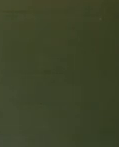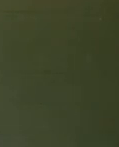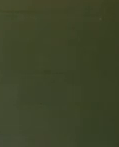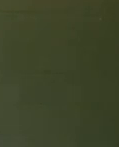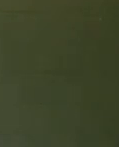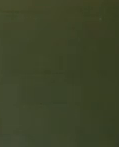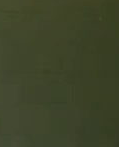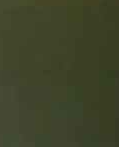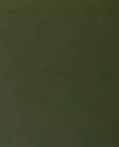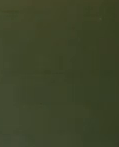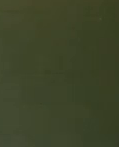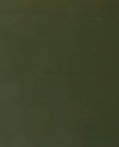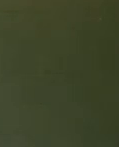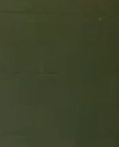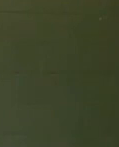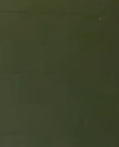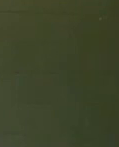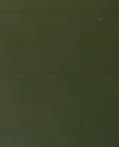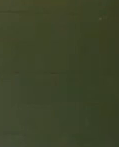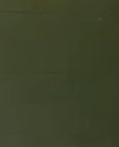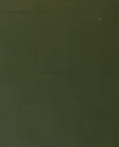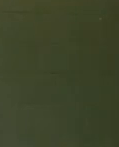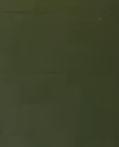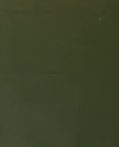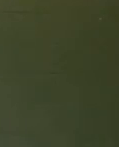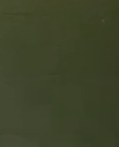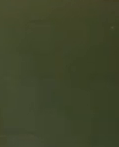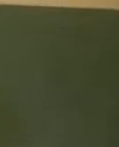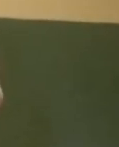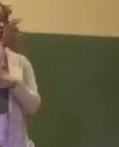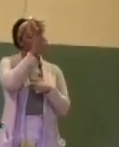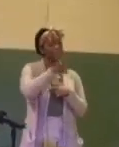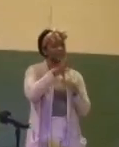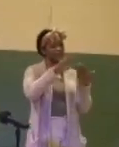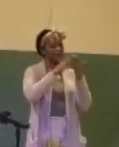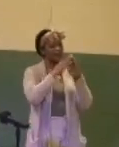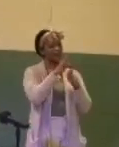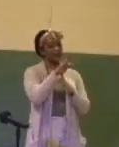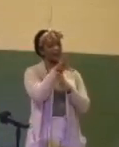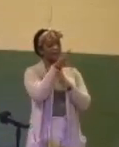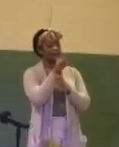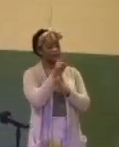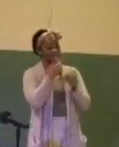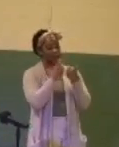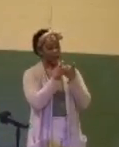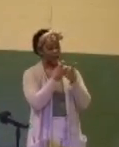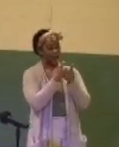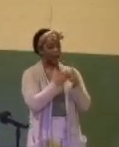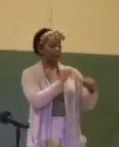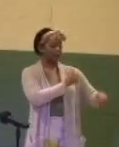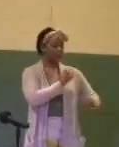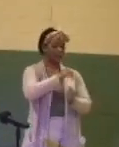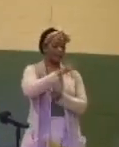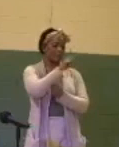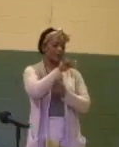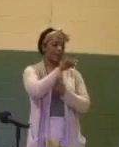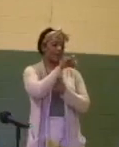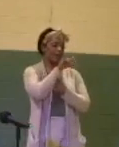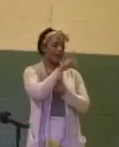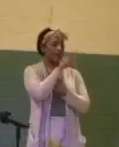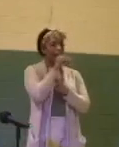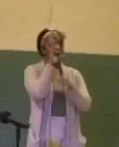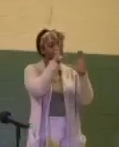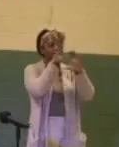time, Allie enjoys attending Flint City Bucks games, kayaking, and exploring the city of Flint.